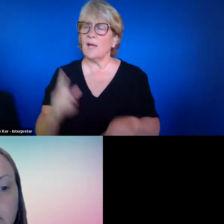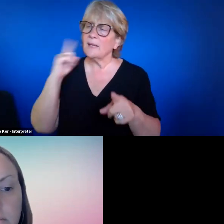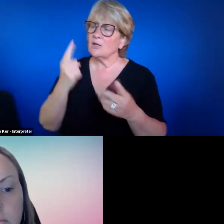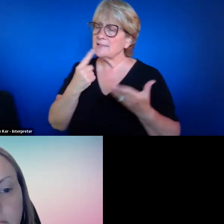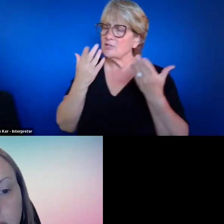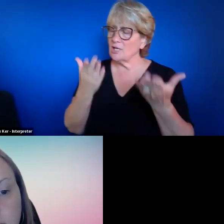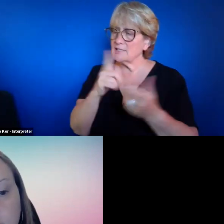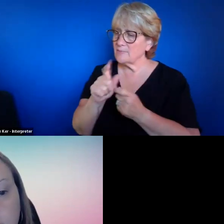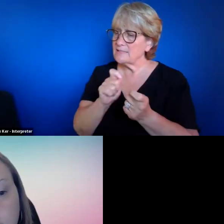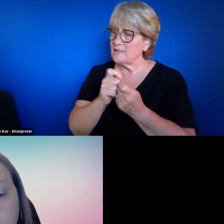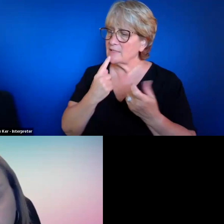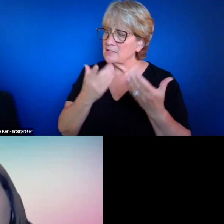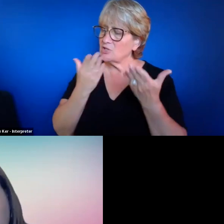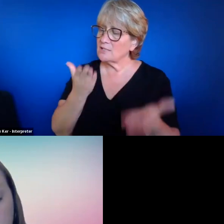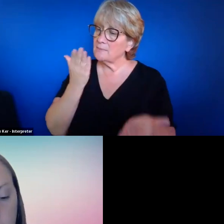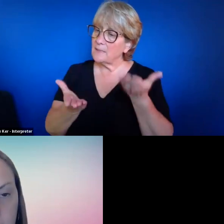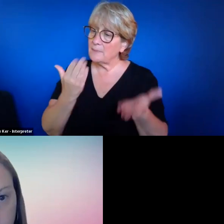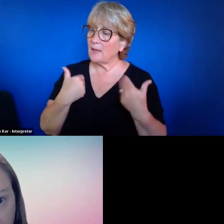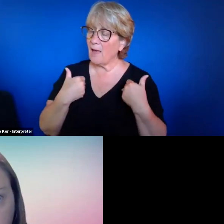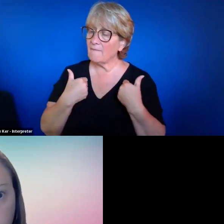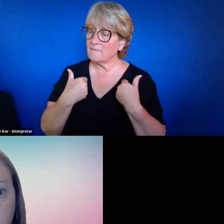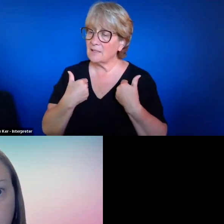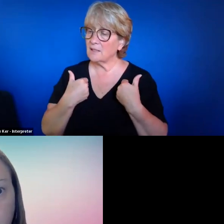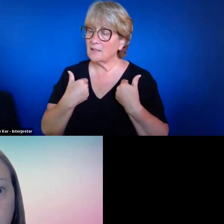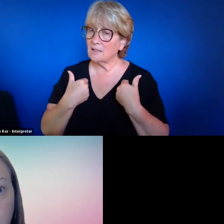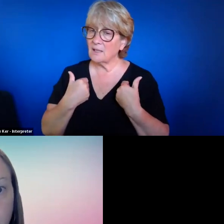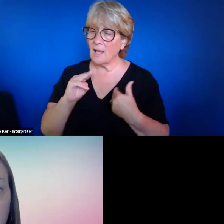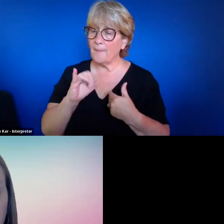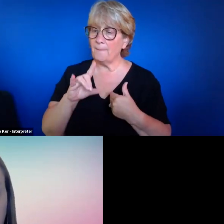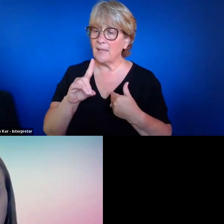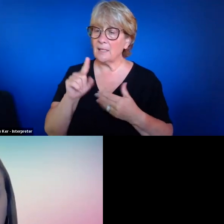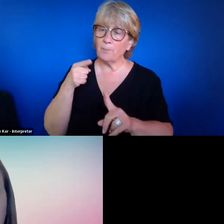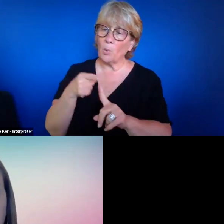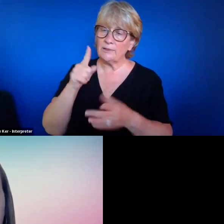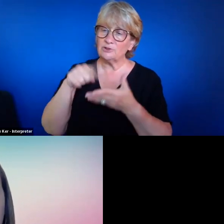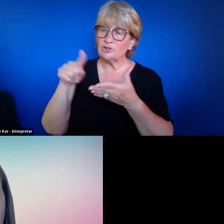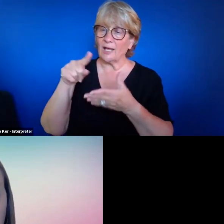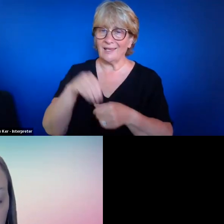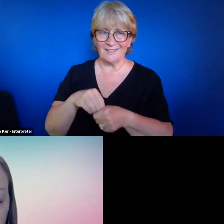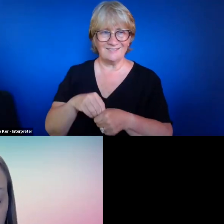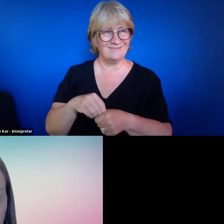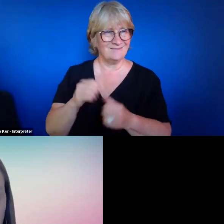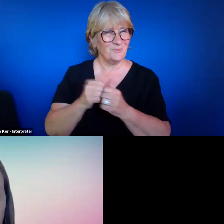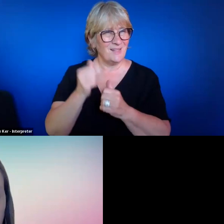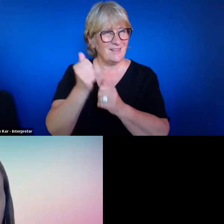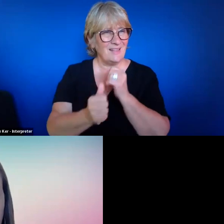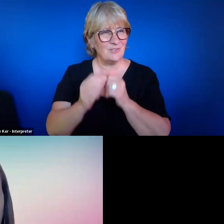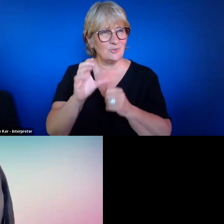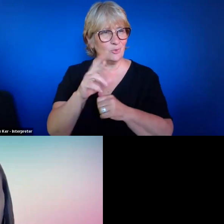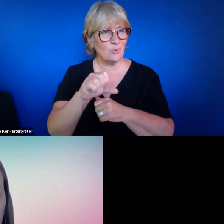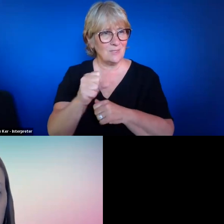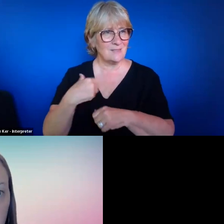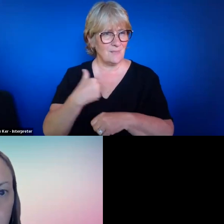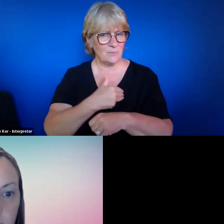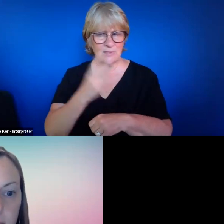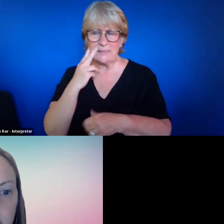a specific suggestion of maybe having a midpoint check-in or a with each CRIS member to find out what's